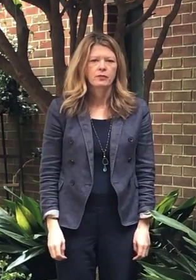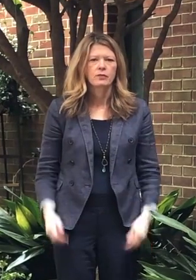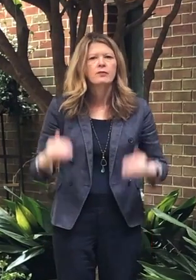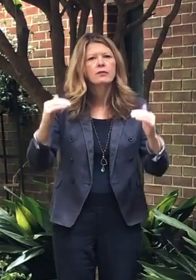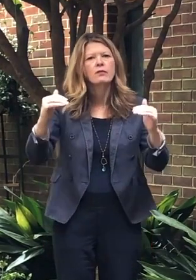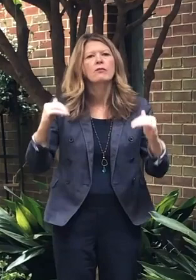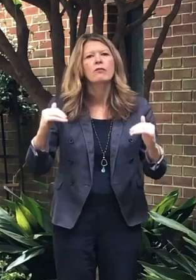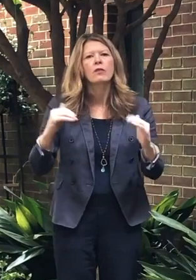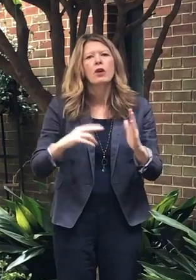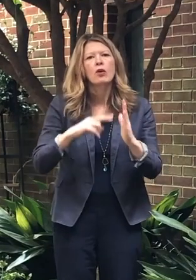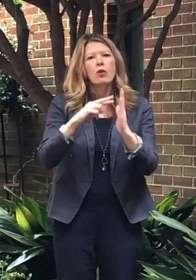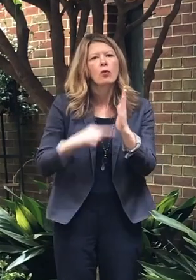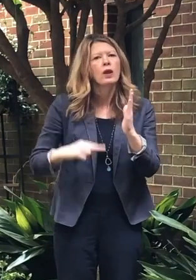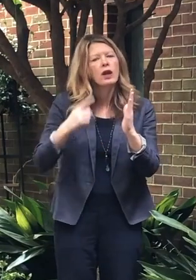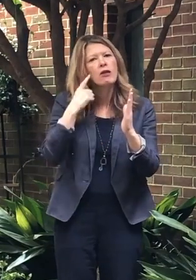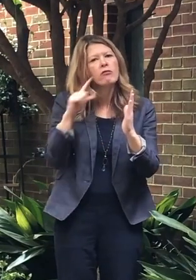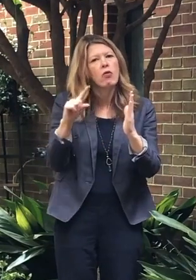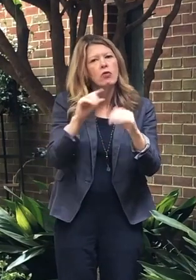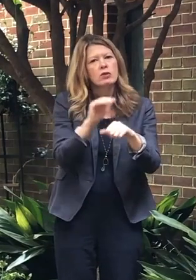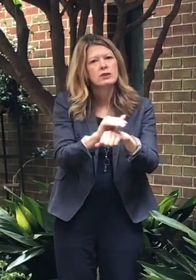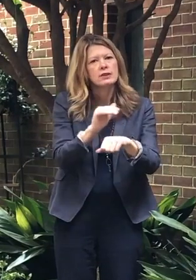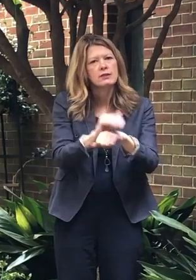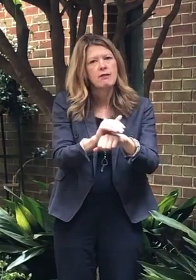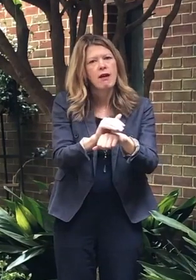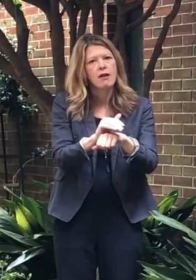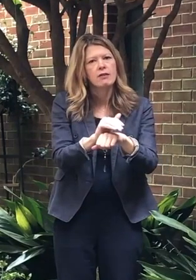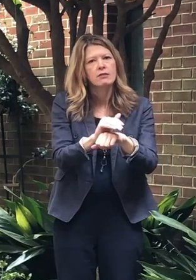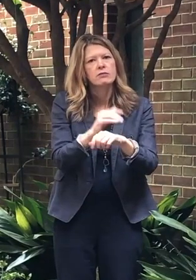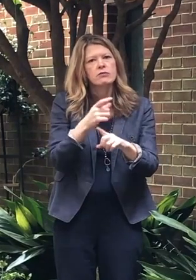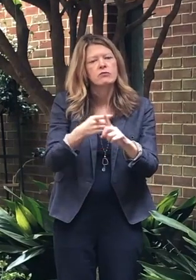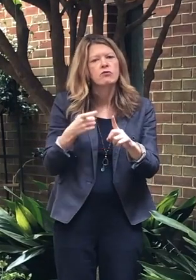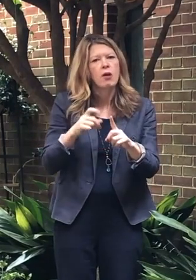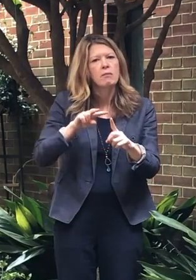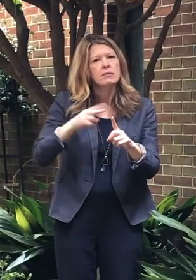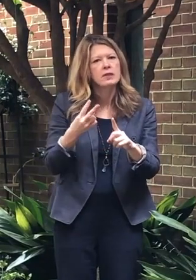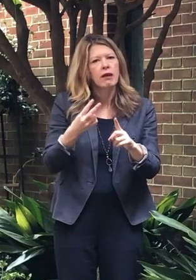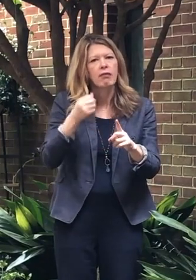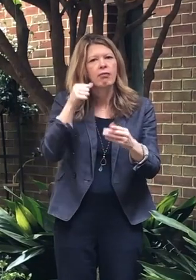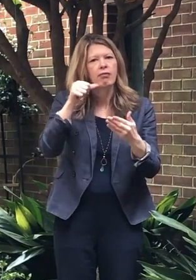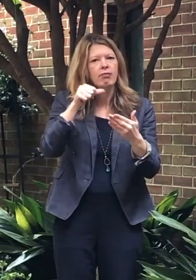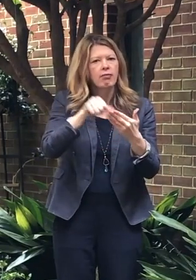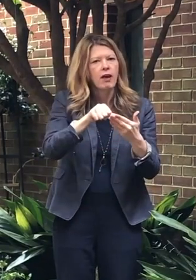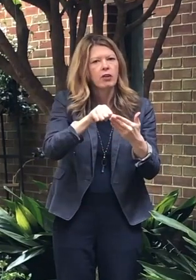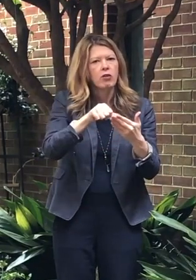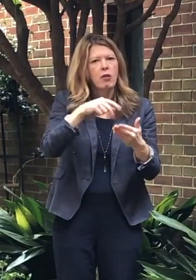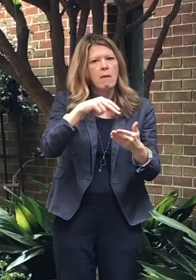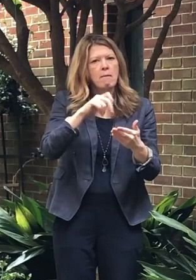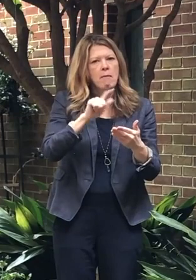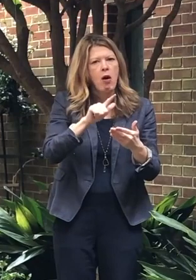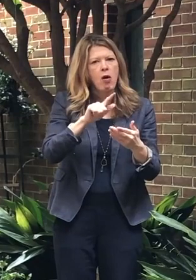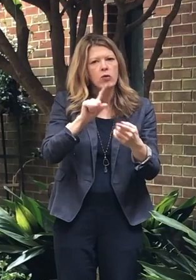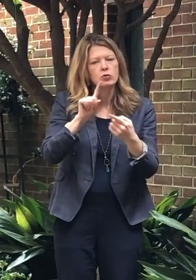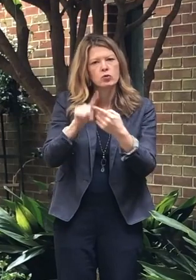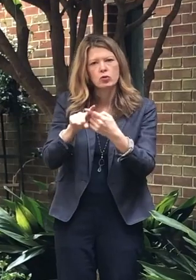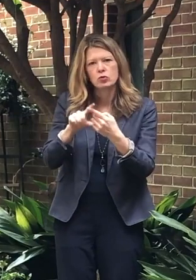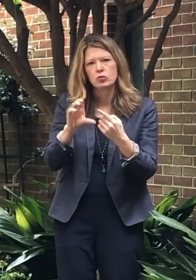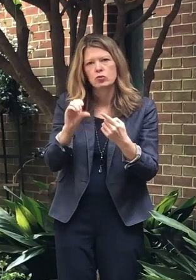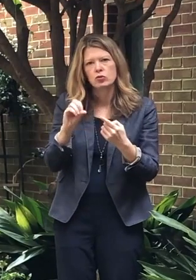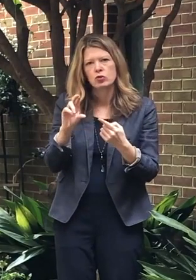Our reading appointed for tonight is from the second letter of Paul to the Corinthians.